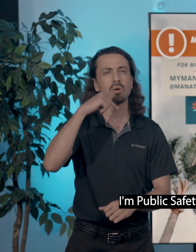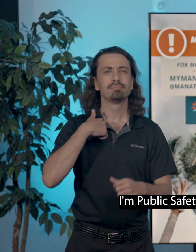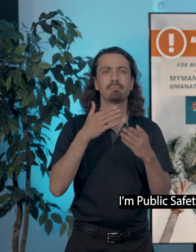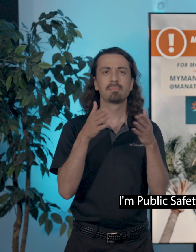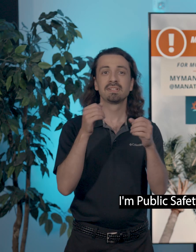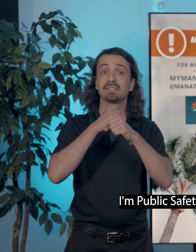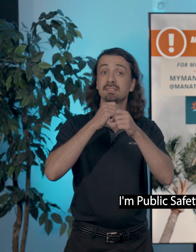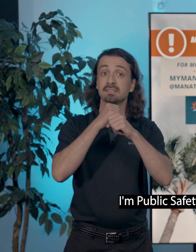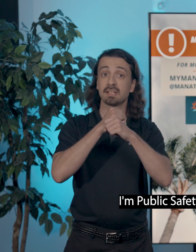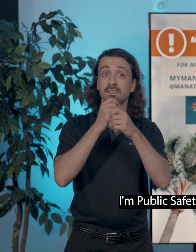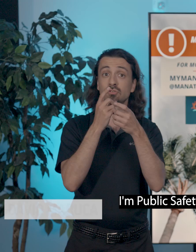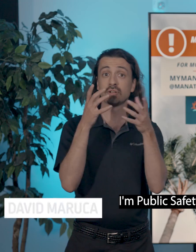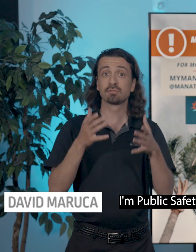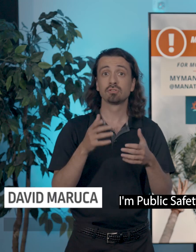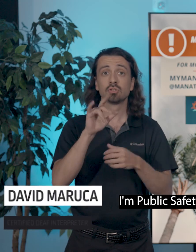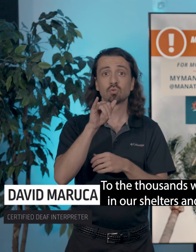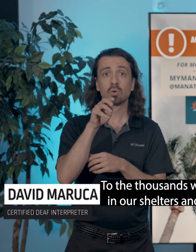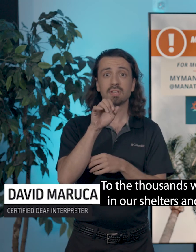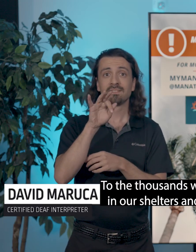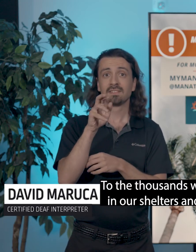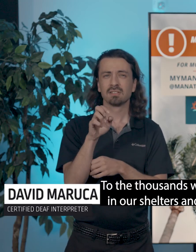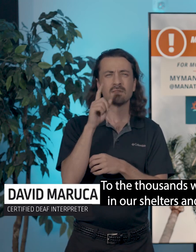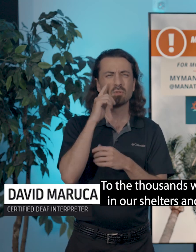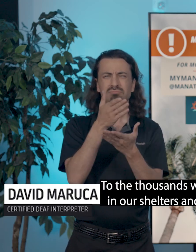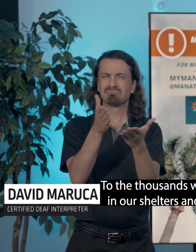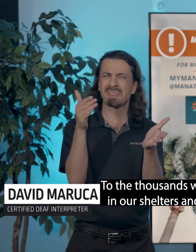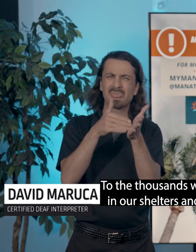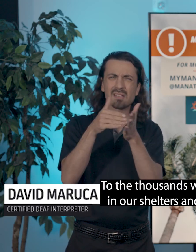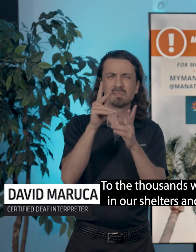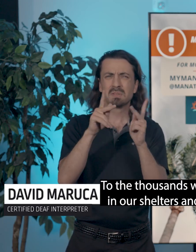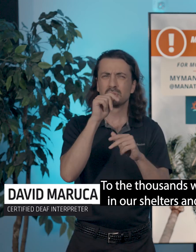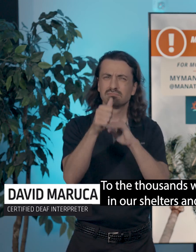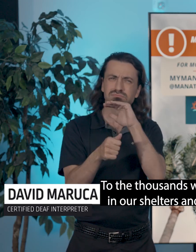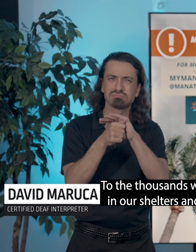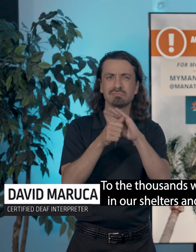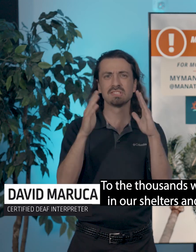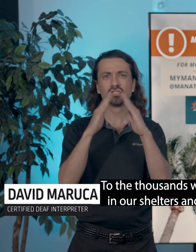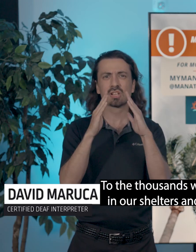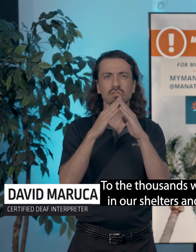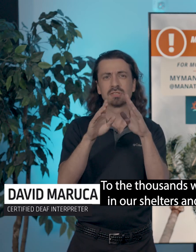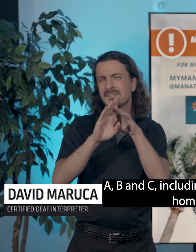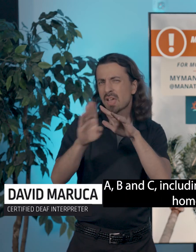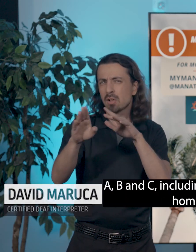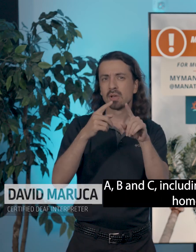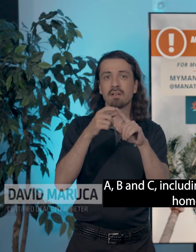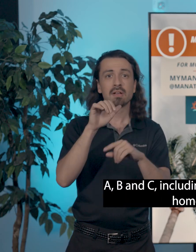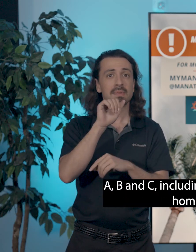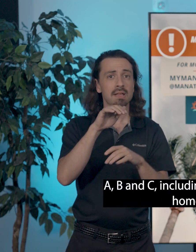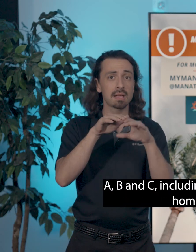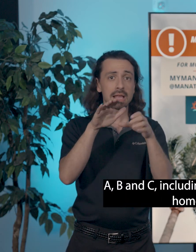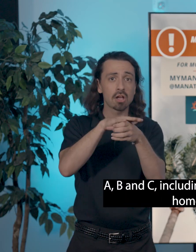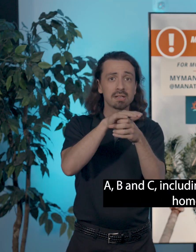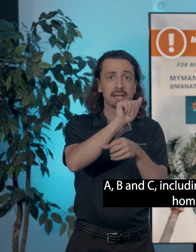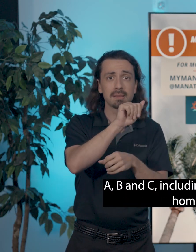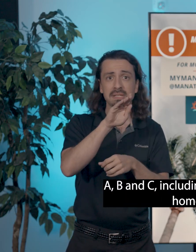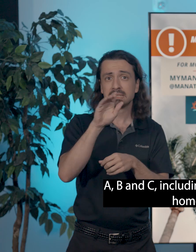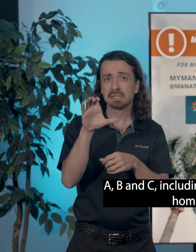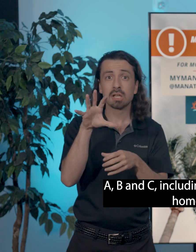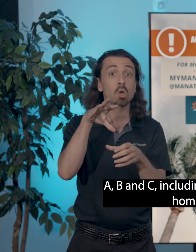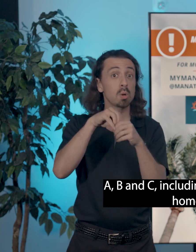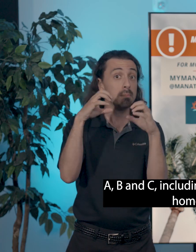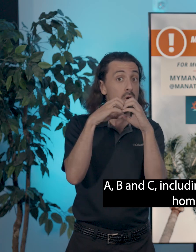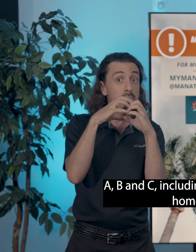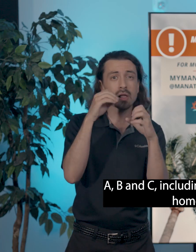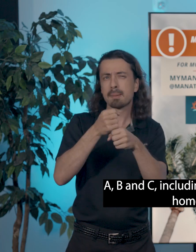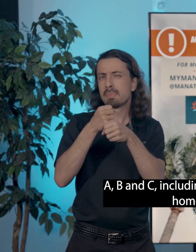Hello, I'm Public Safety Director Jodie Fisk. To the thousands who have hunkered down in our shelters and evacuated from levels A, B, and C,